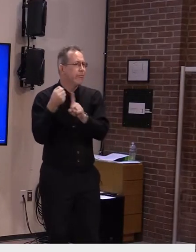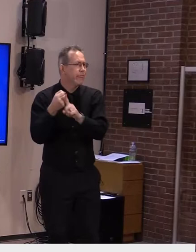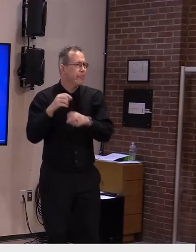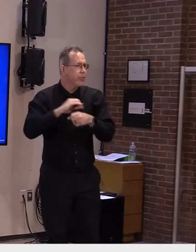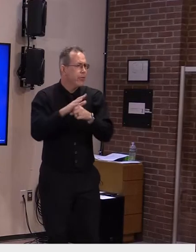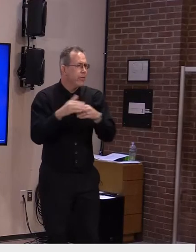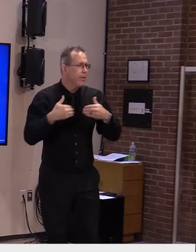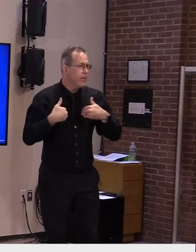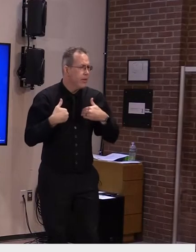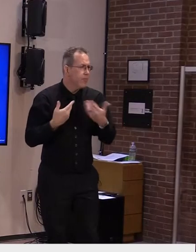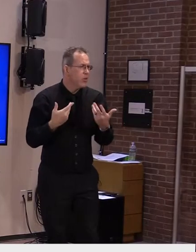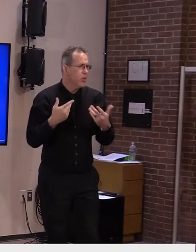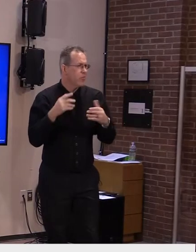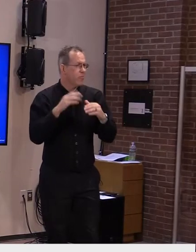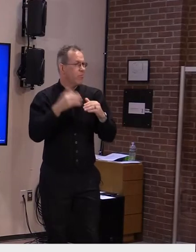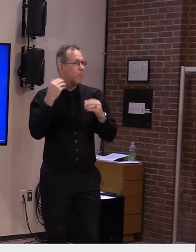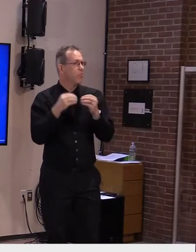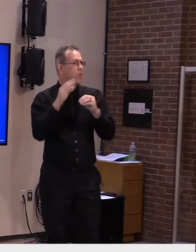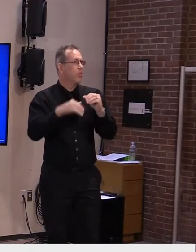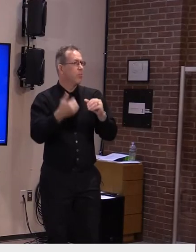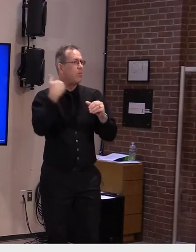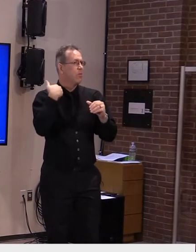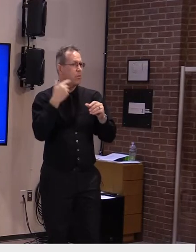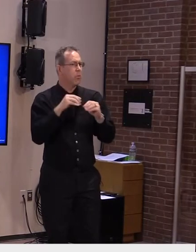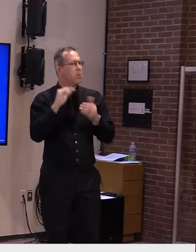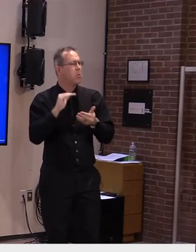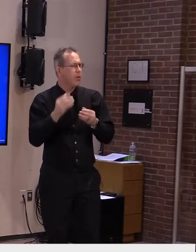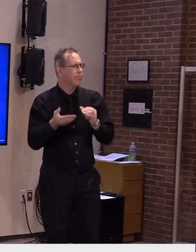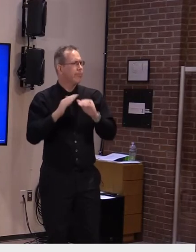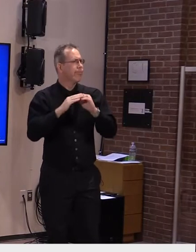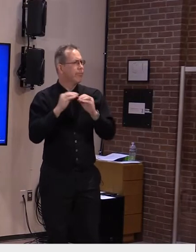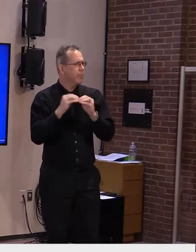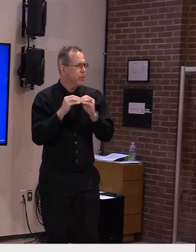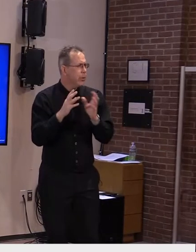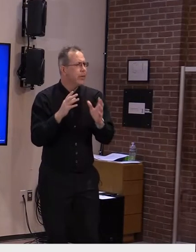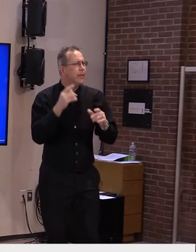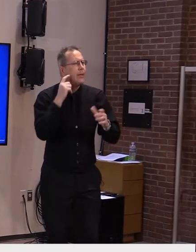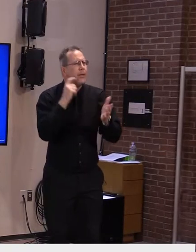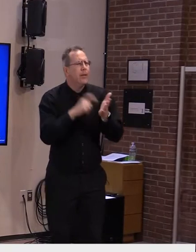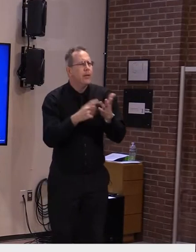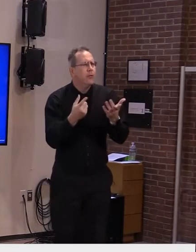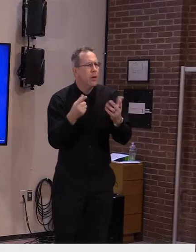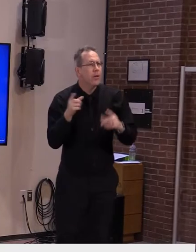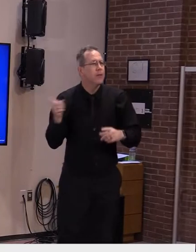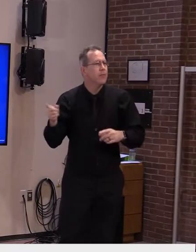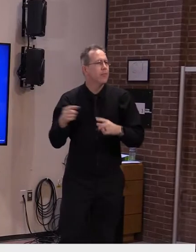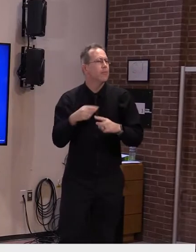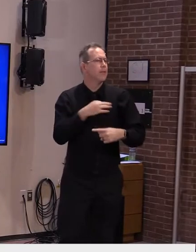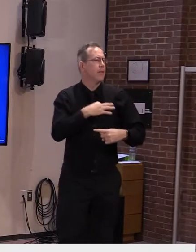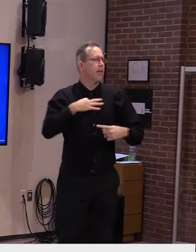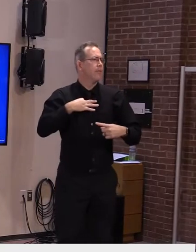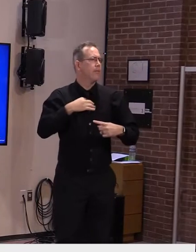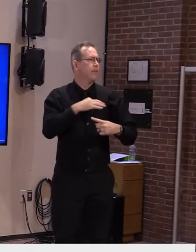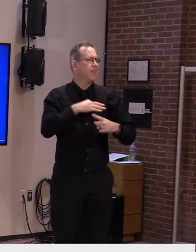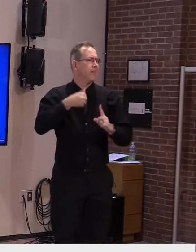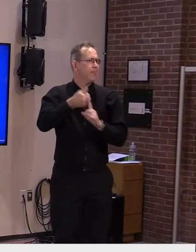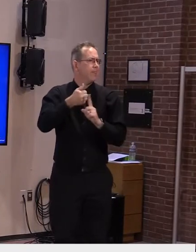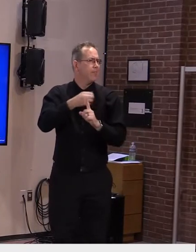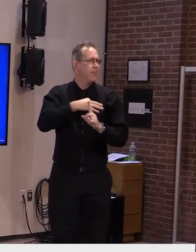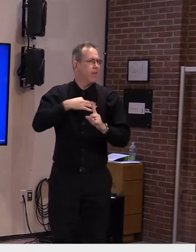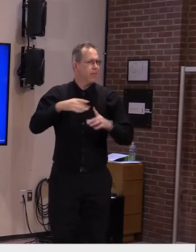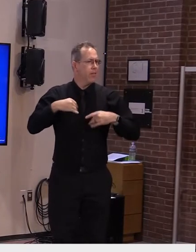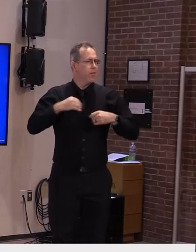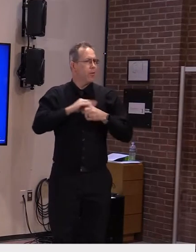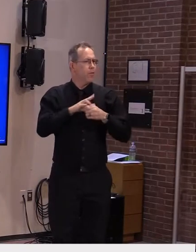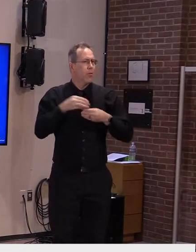but like we said last week, appears to be primarily in the staff rather than the residents. The resident numbers have stayed pretty steady